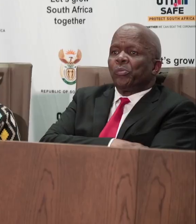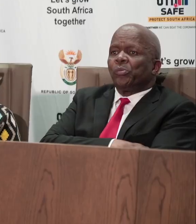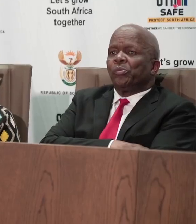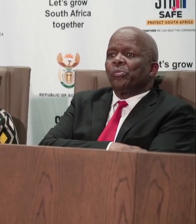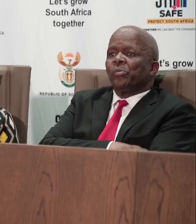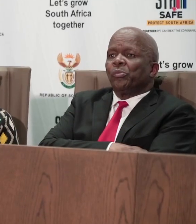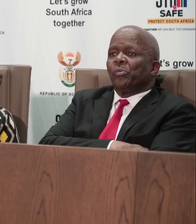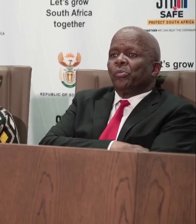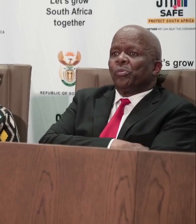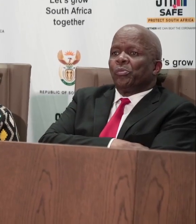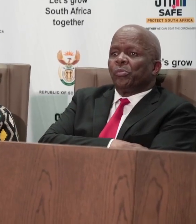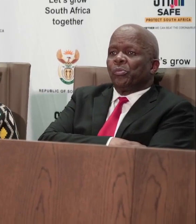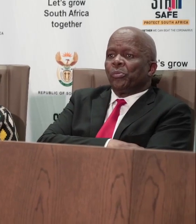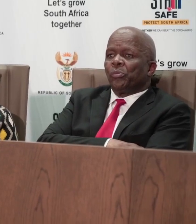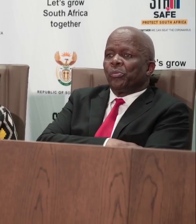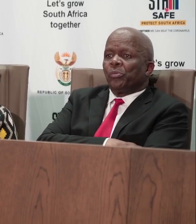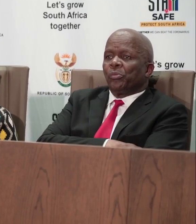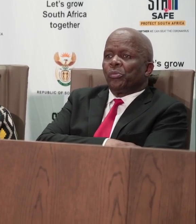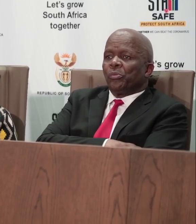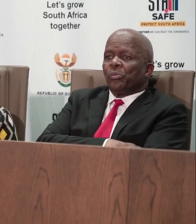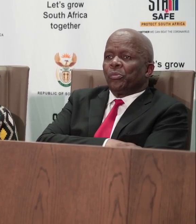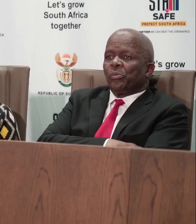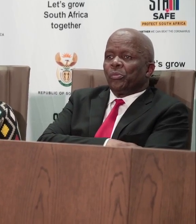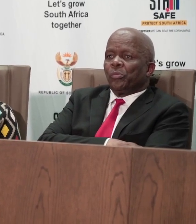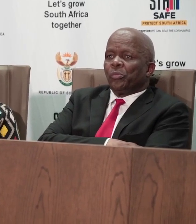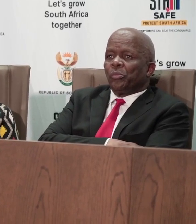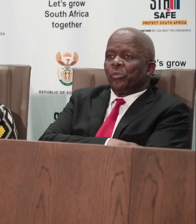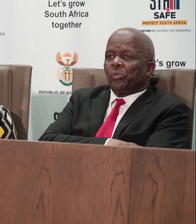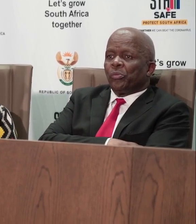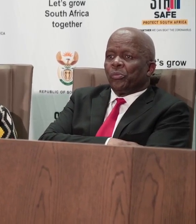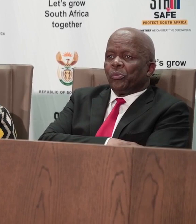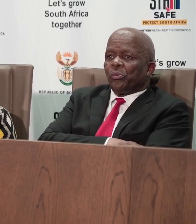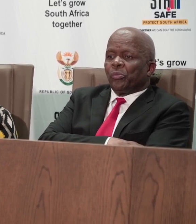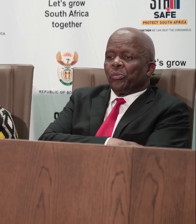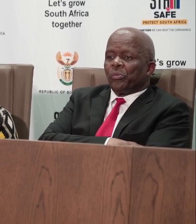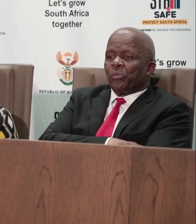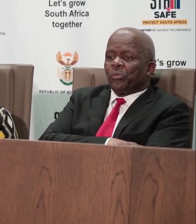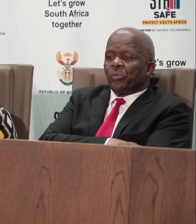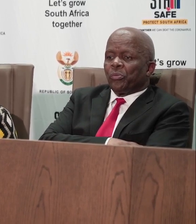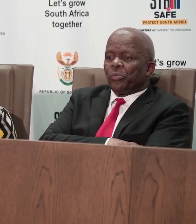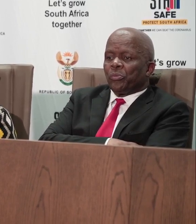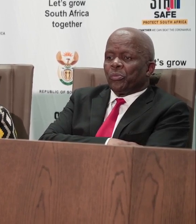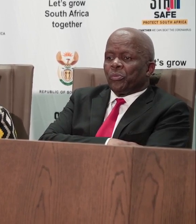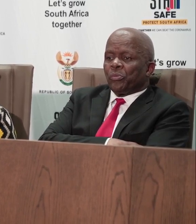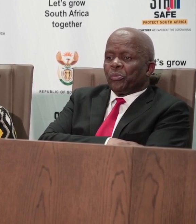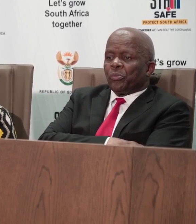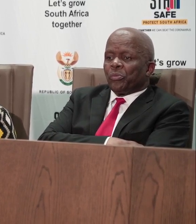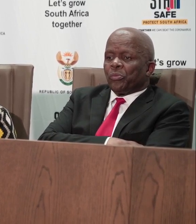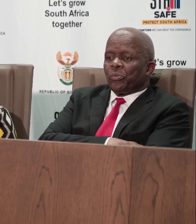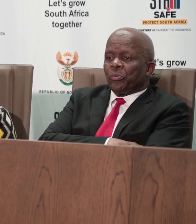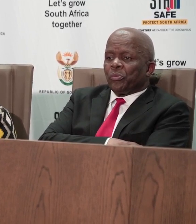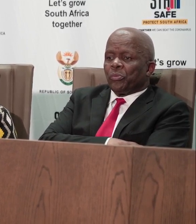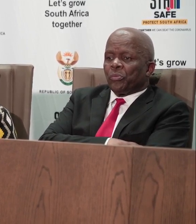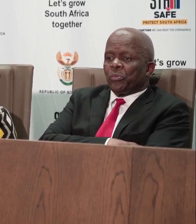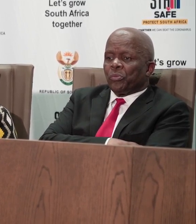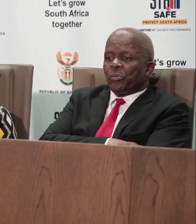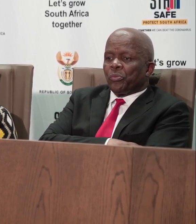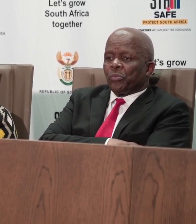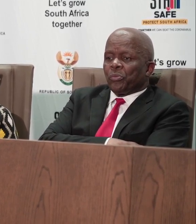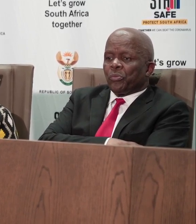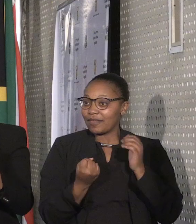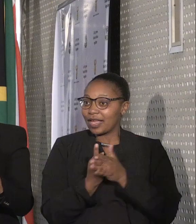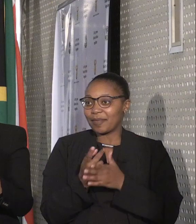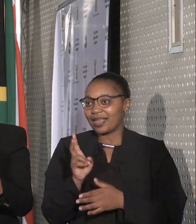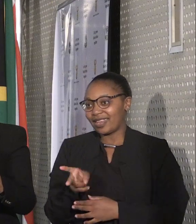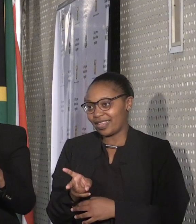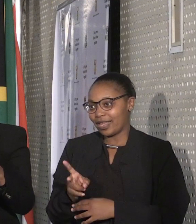have a commitment, I think, as an executive of the bank, to ensure that something like this does not happen again. But having said that, with